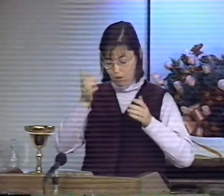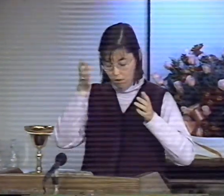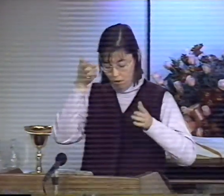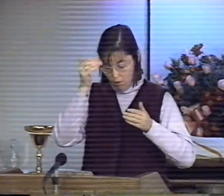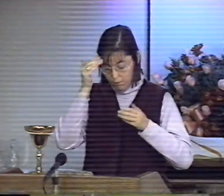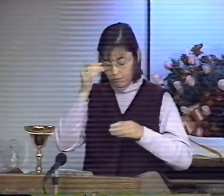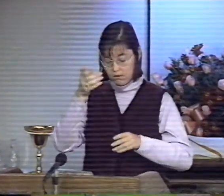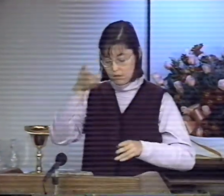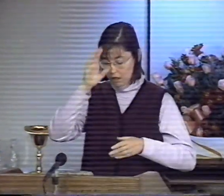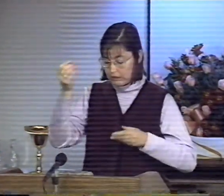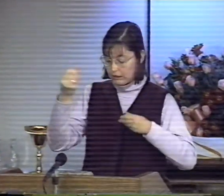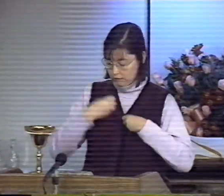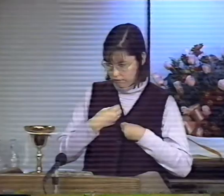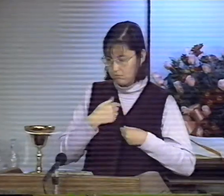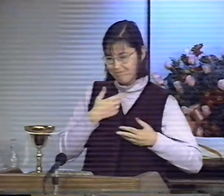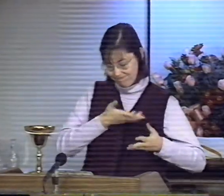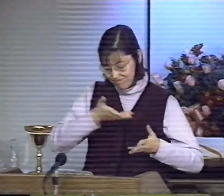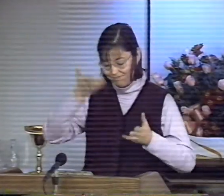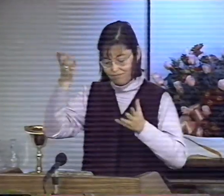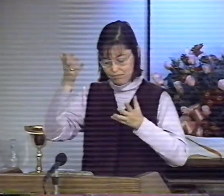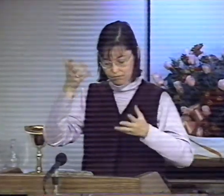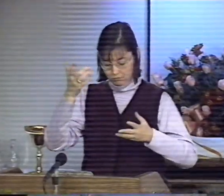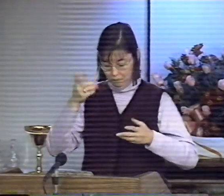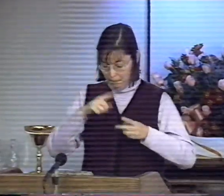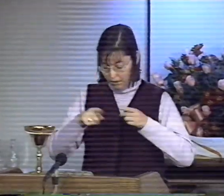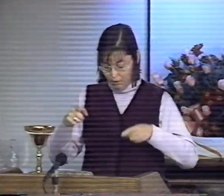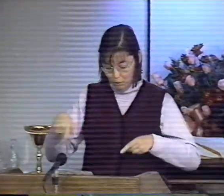will be no resurrection to life."